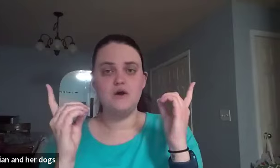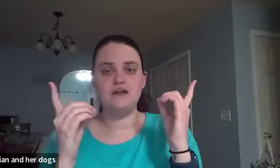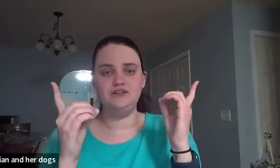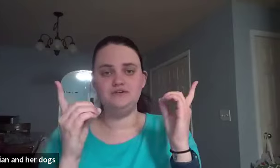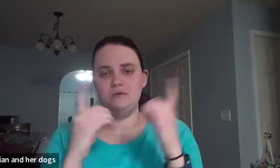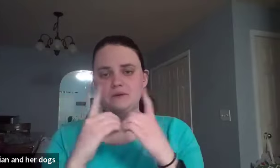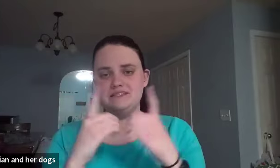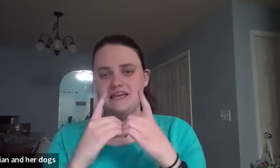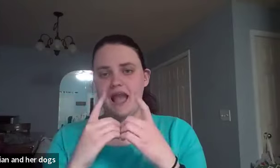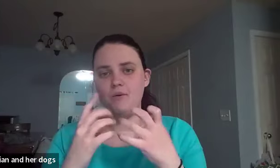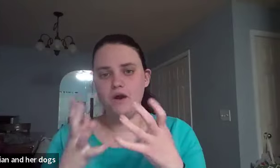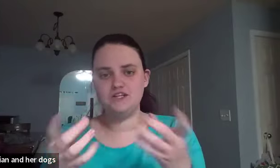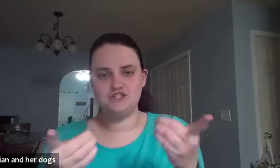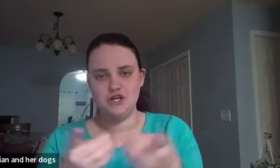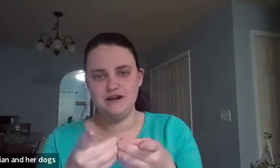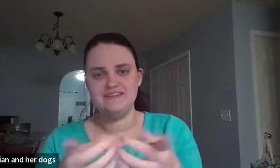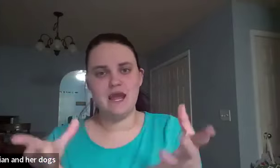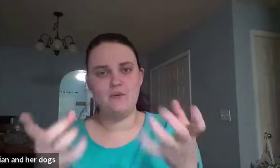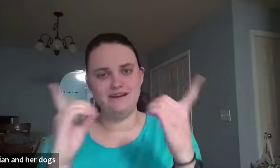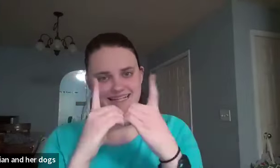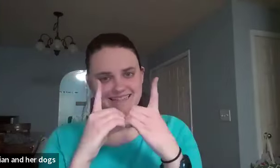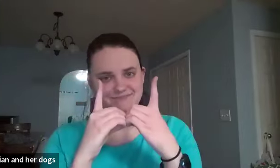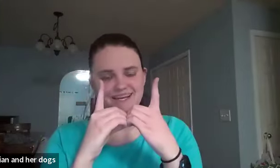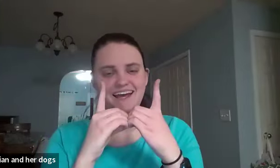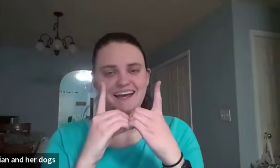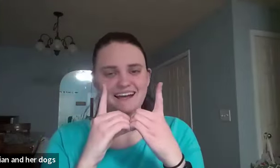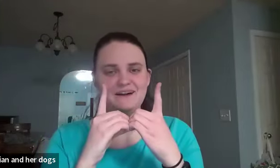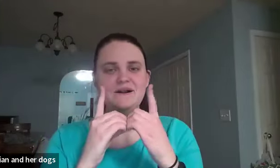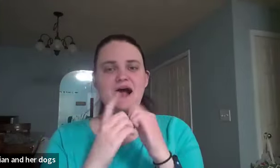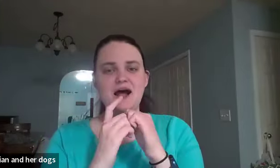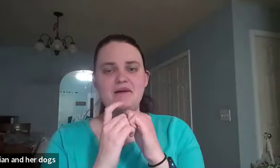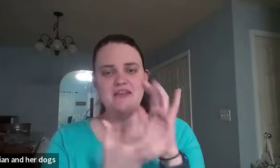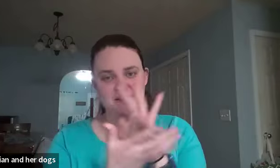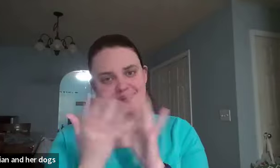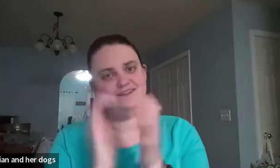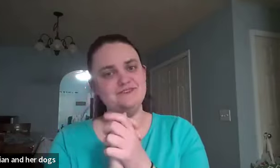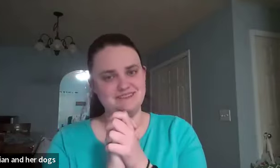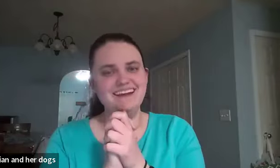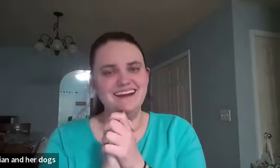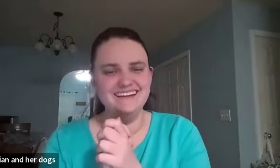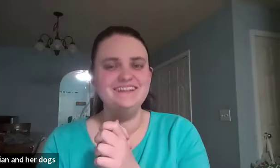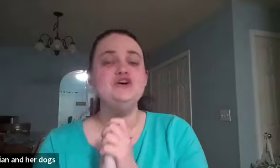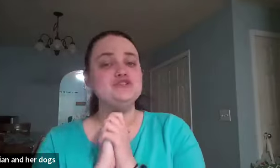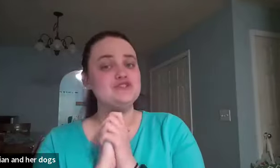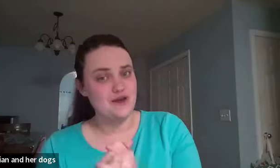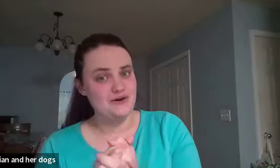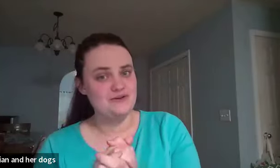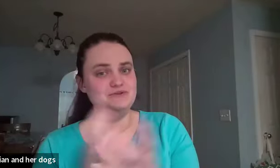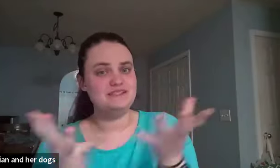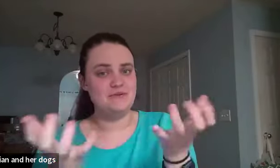So you don't want to be saying I want dessert and then say I want date. That could get confusing. So you would say